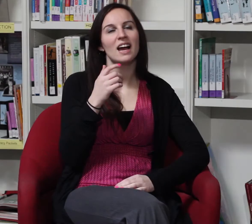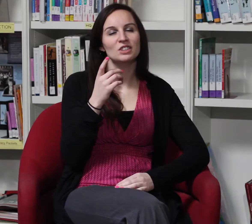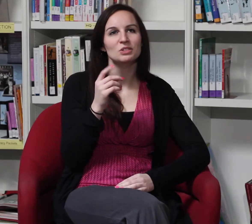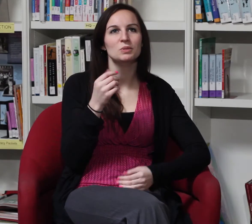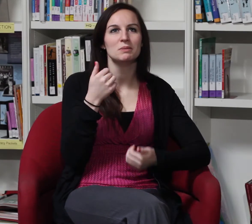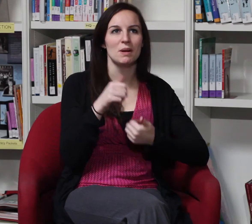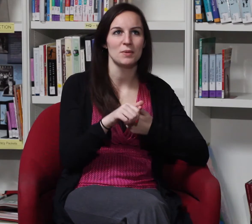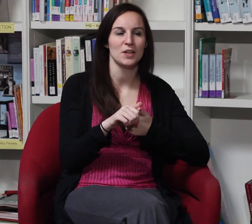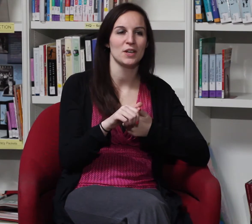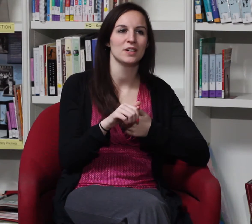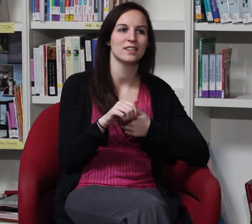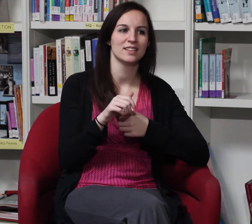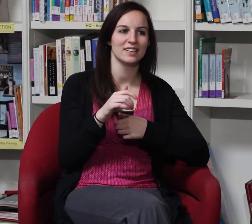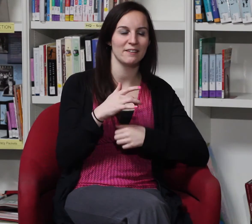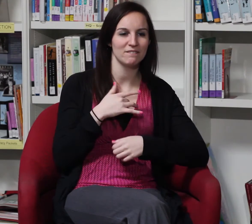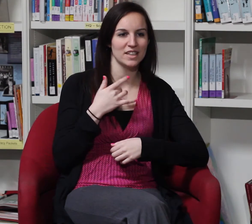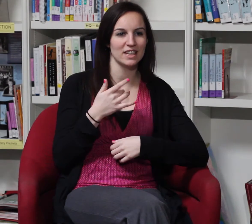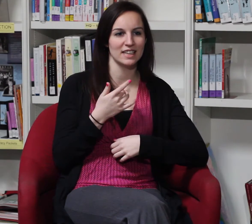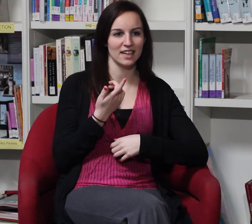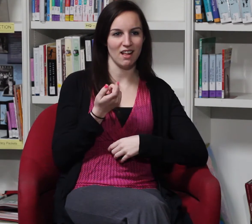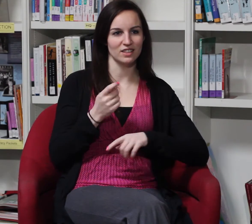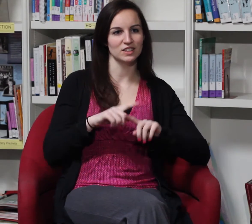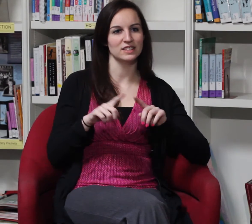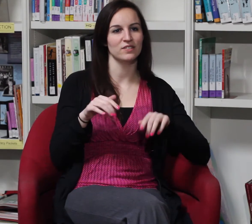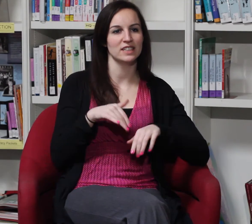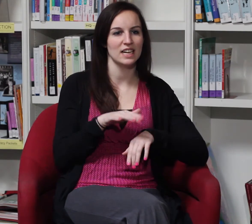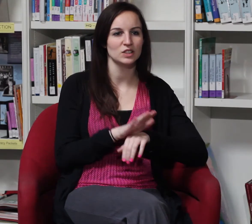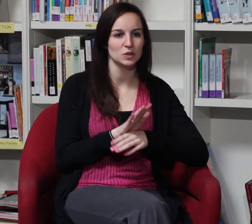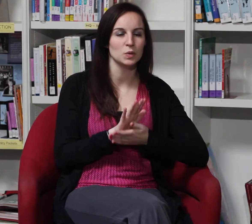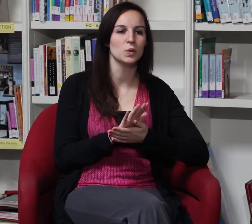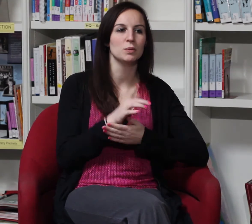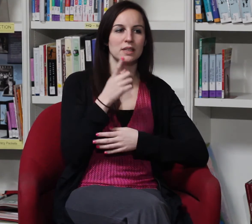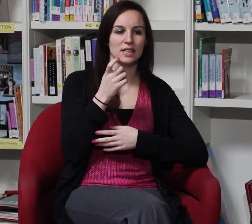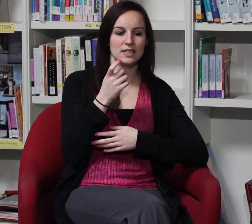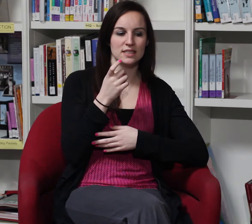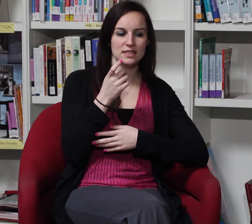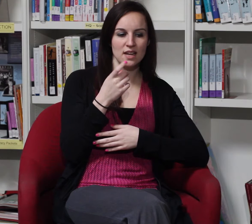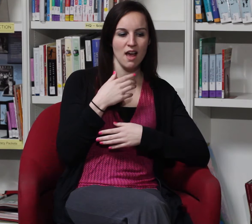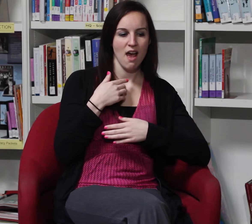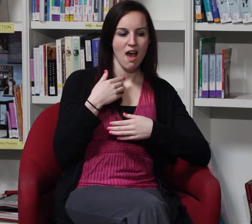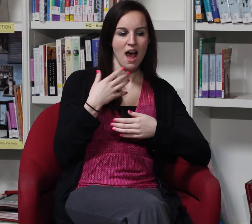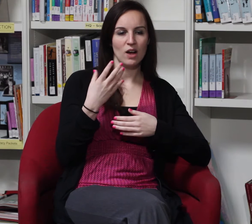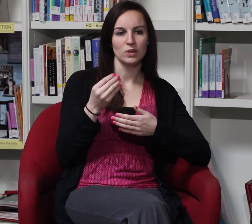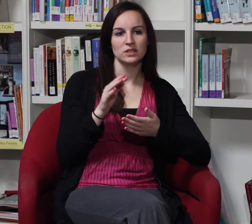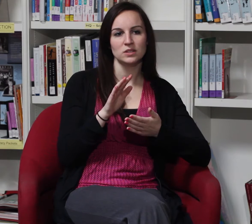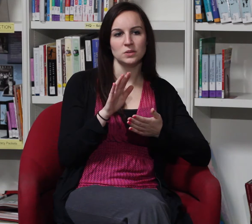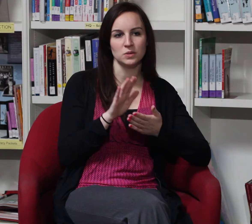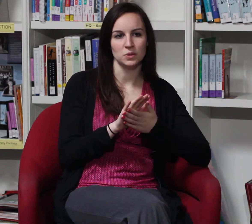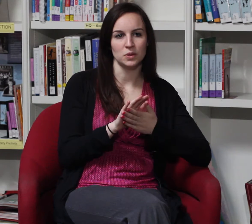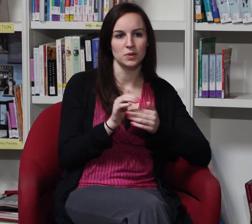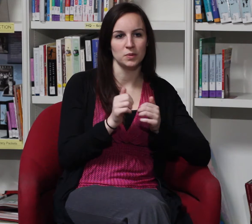I do remember feeling a little different at school because I went to school